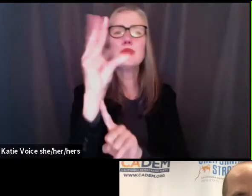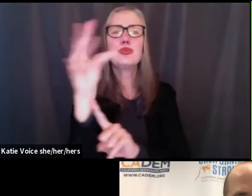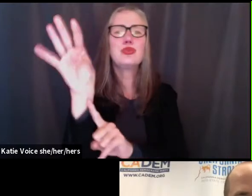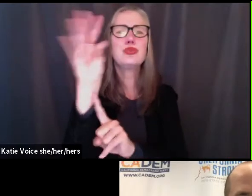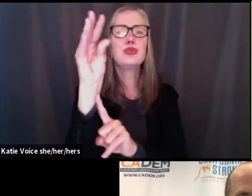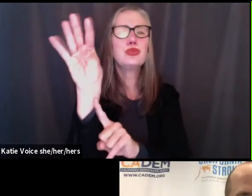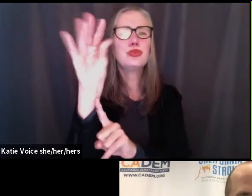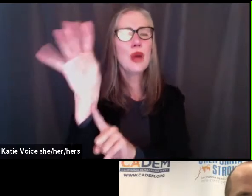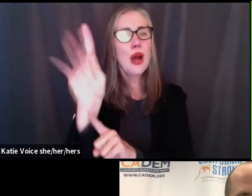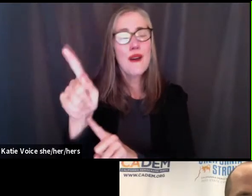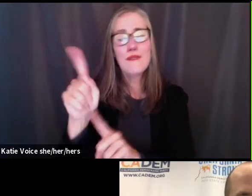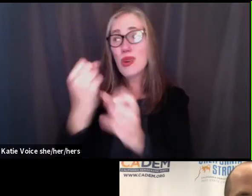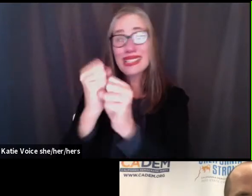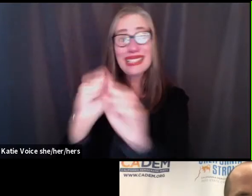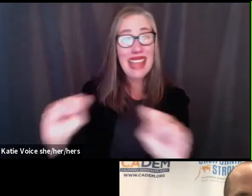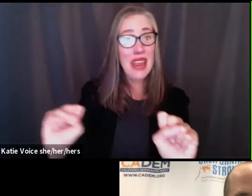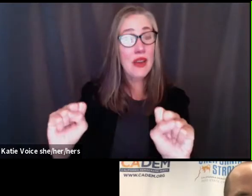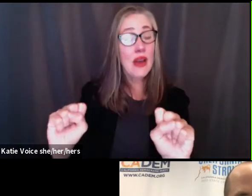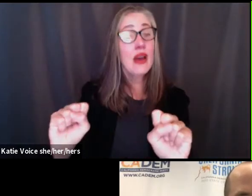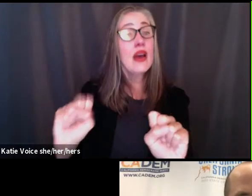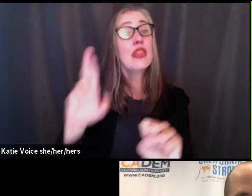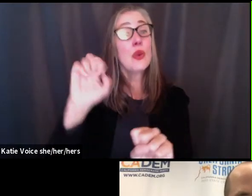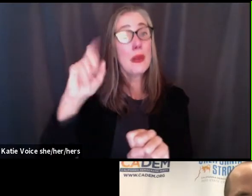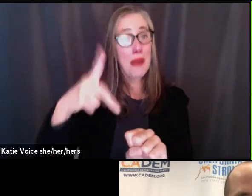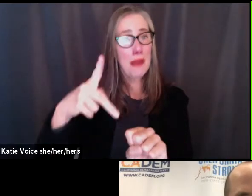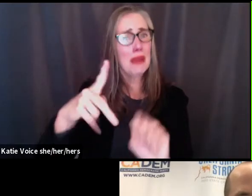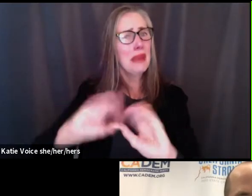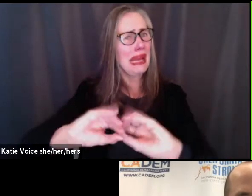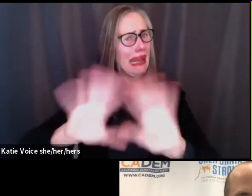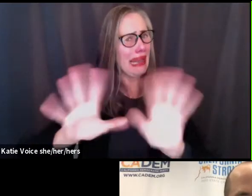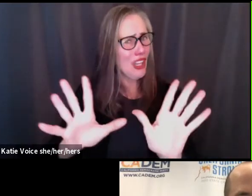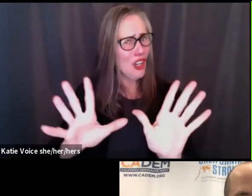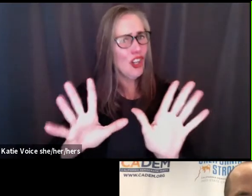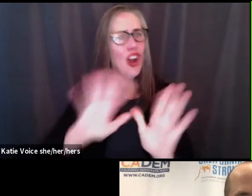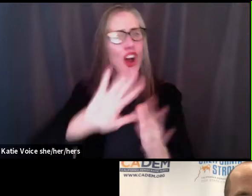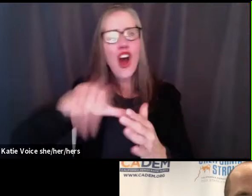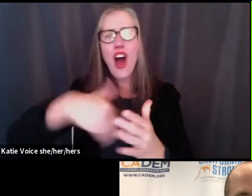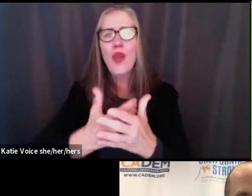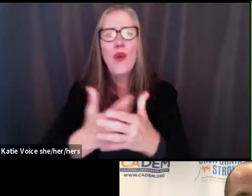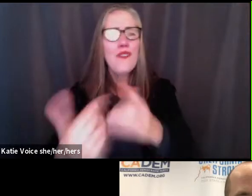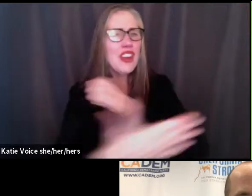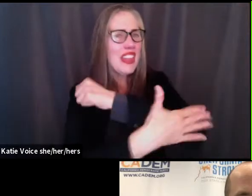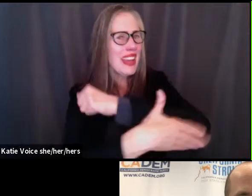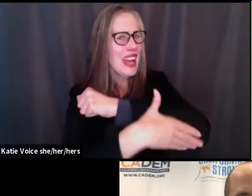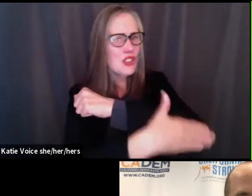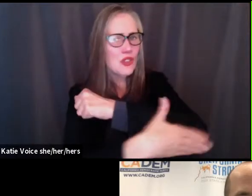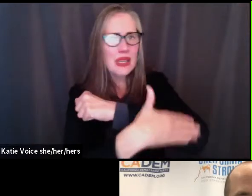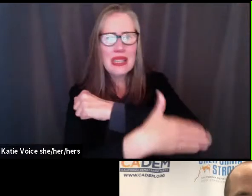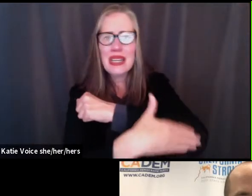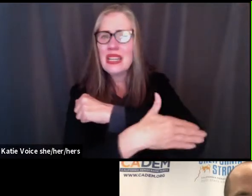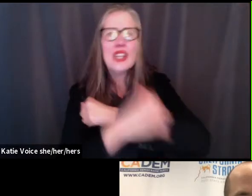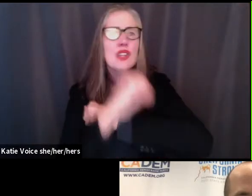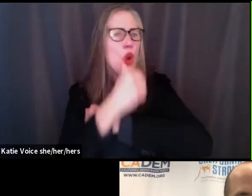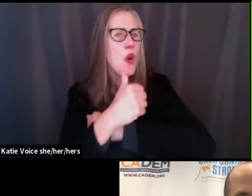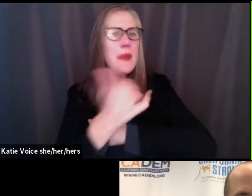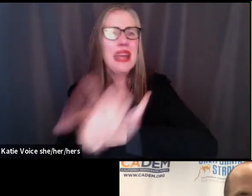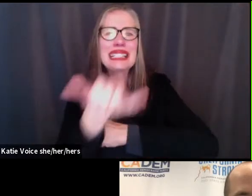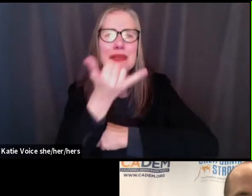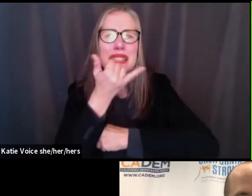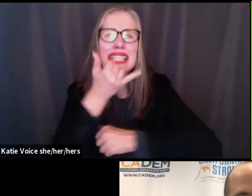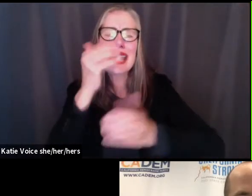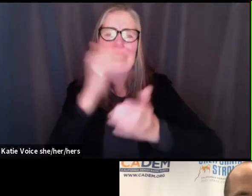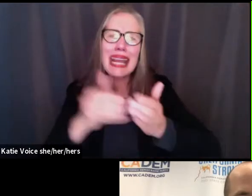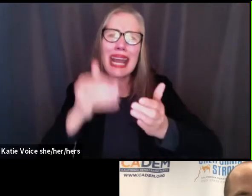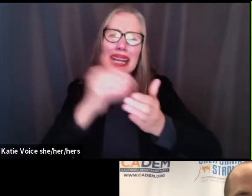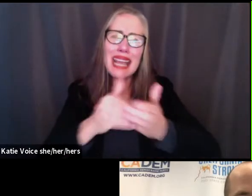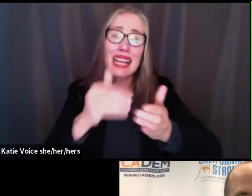help save the republic, but just to be this clarion call across the country that don't make the same mistakes that we